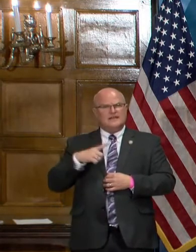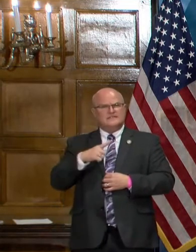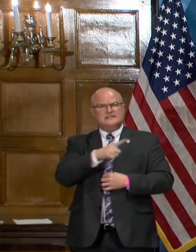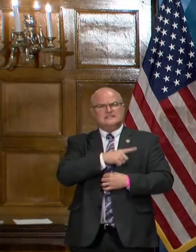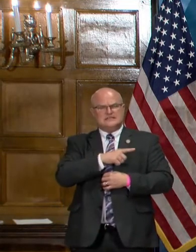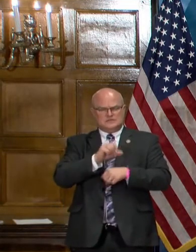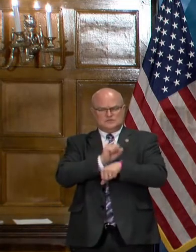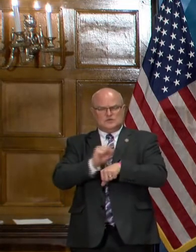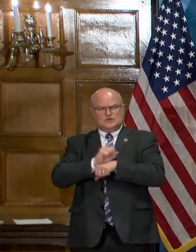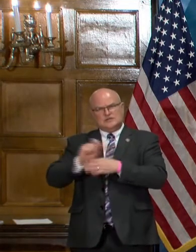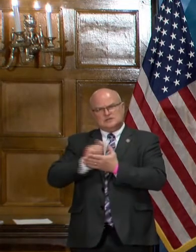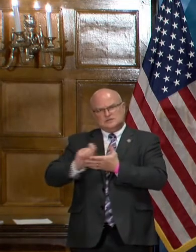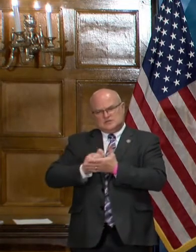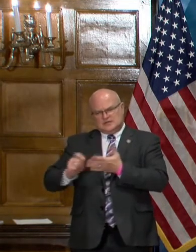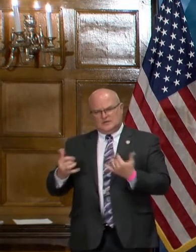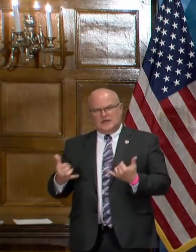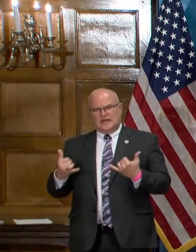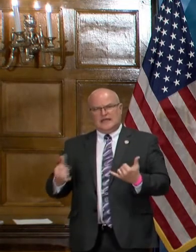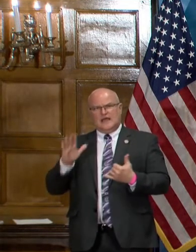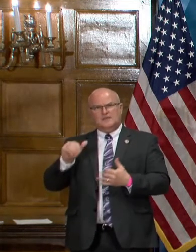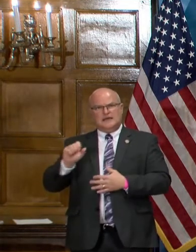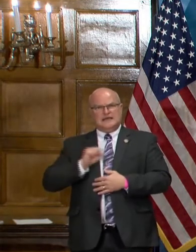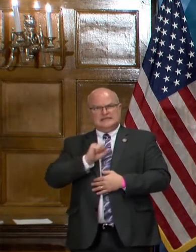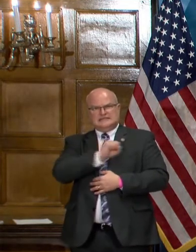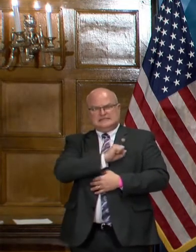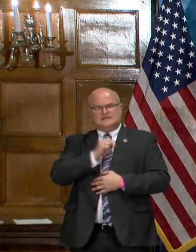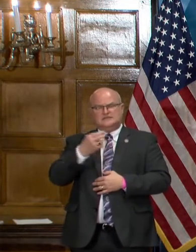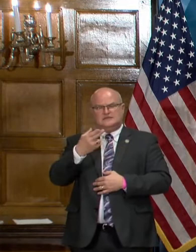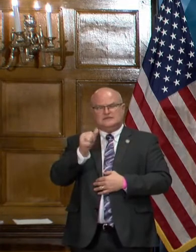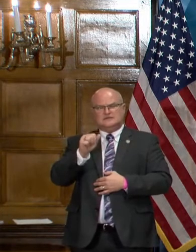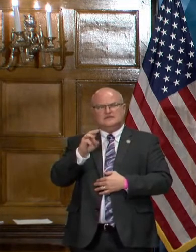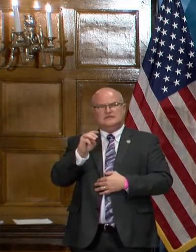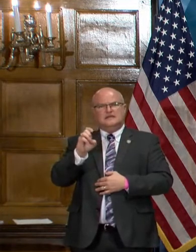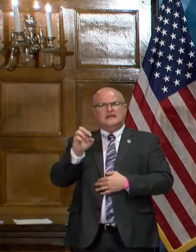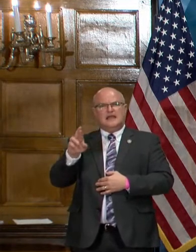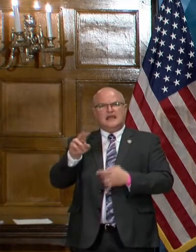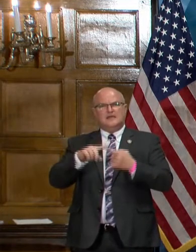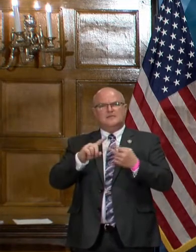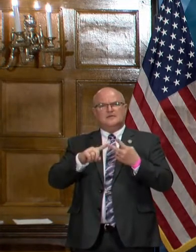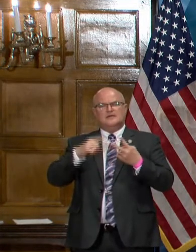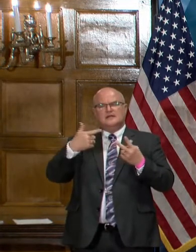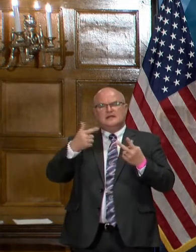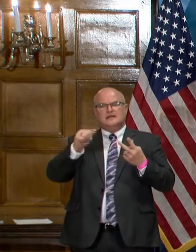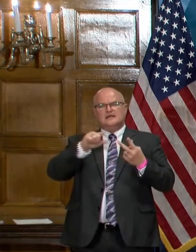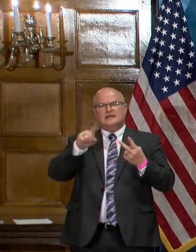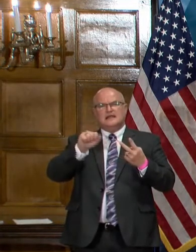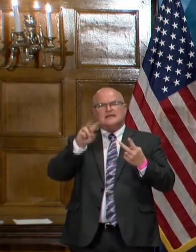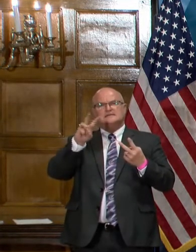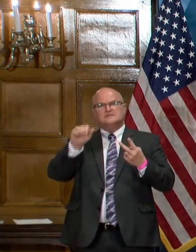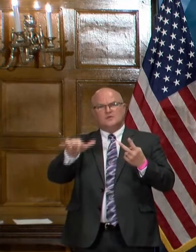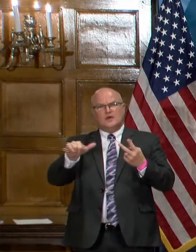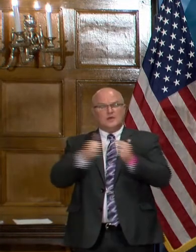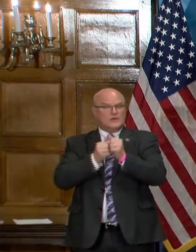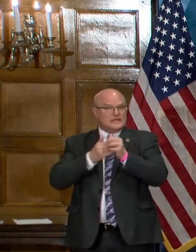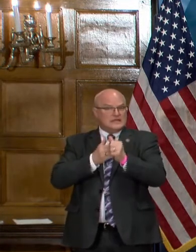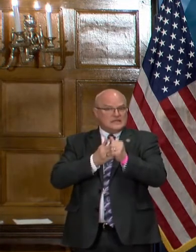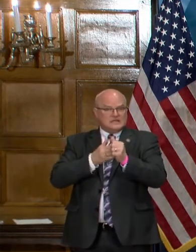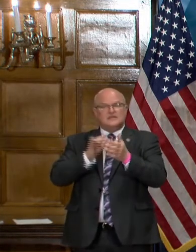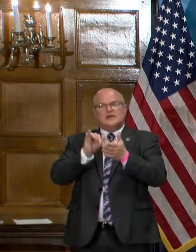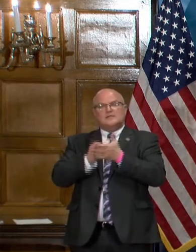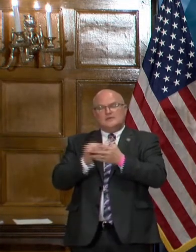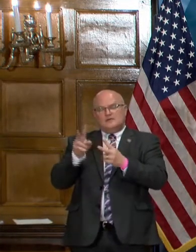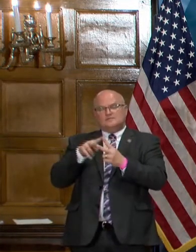being worked on by Senator Hammer and Representative Gazaway with the leadership that will